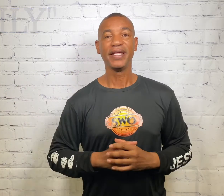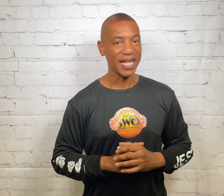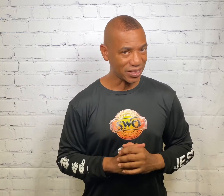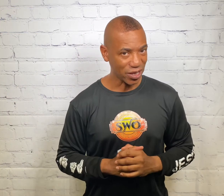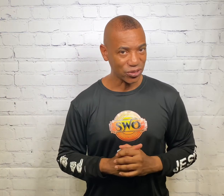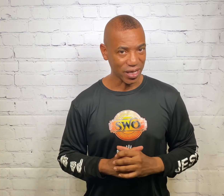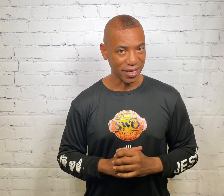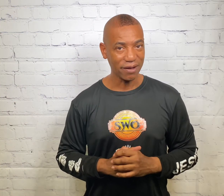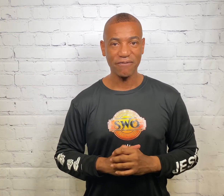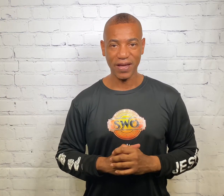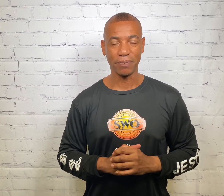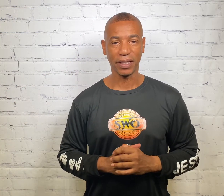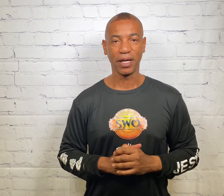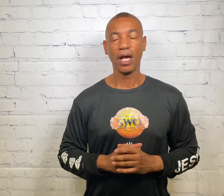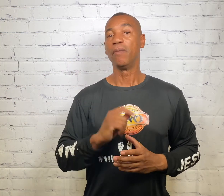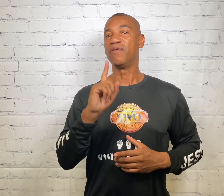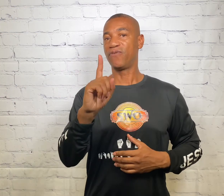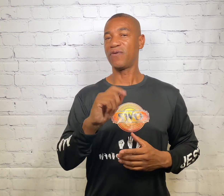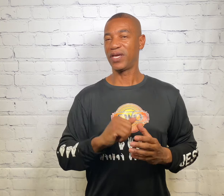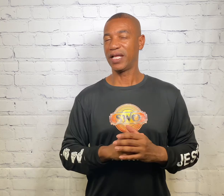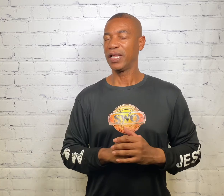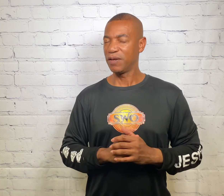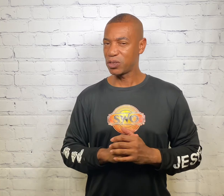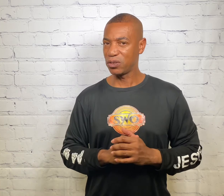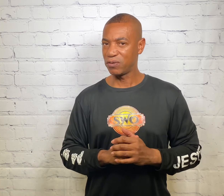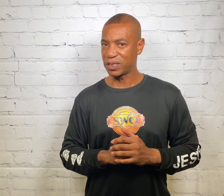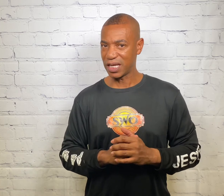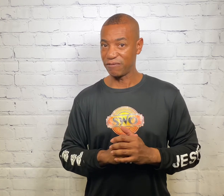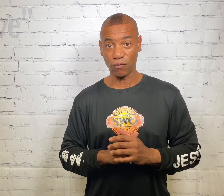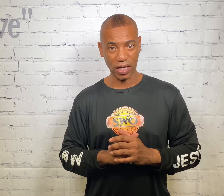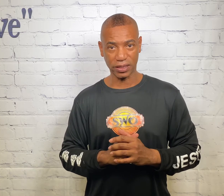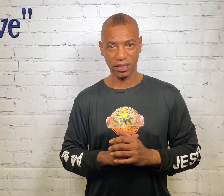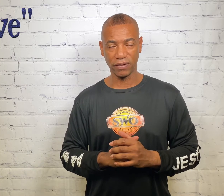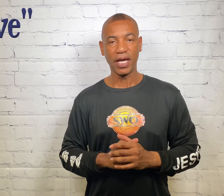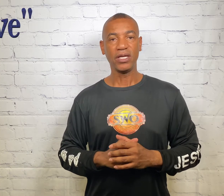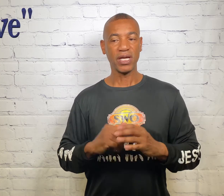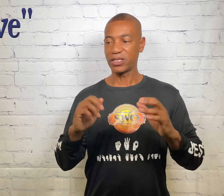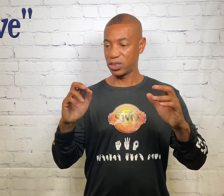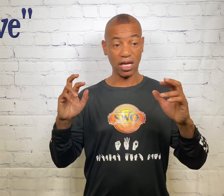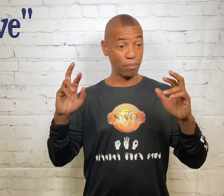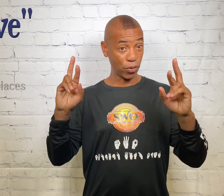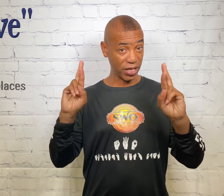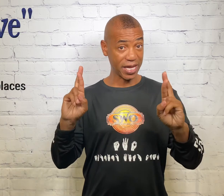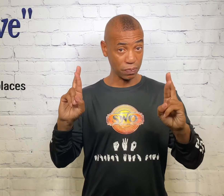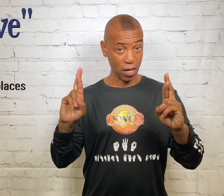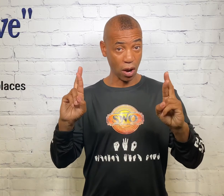That's how you sign family. Before I forget, let me show you the sign for relative. You actually take both hands, make